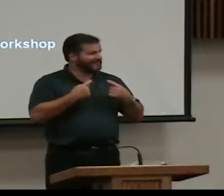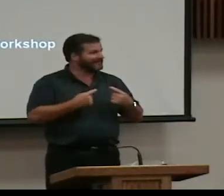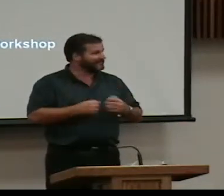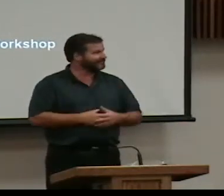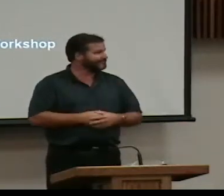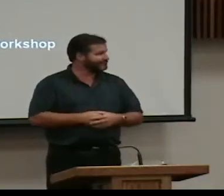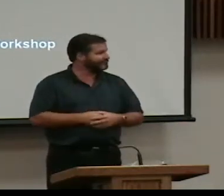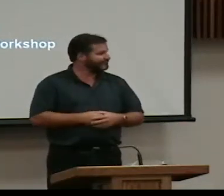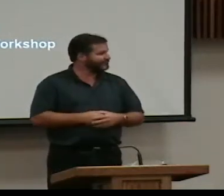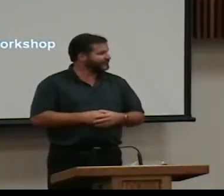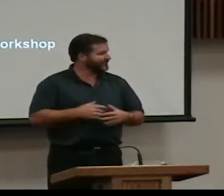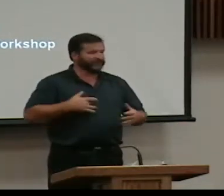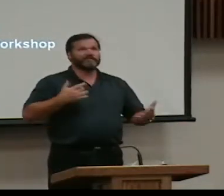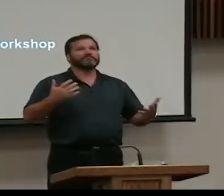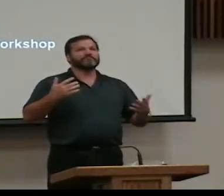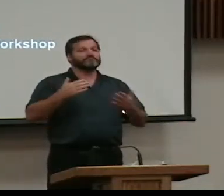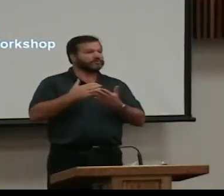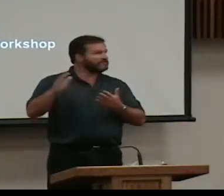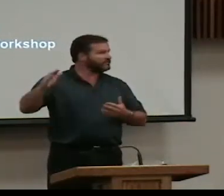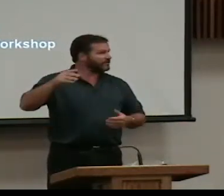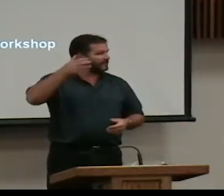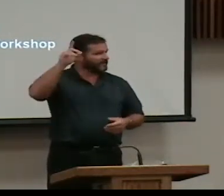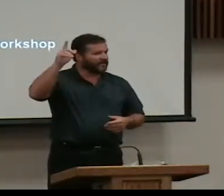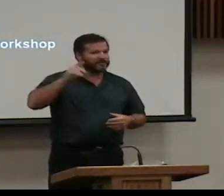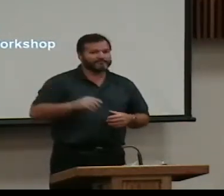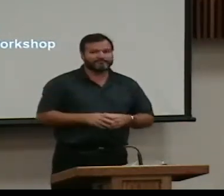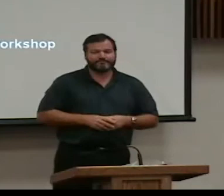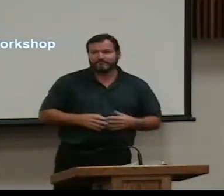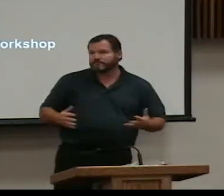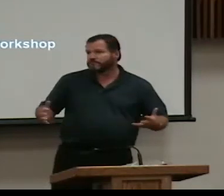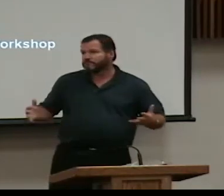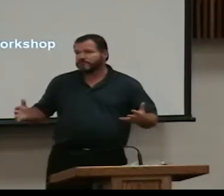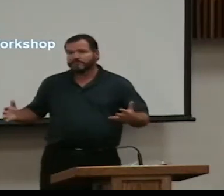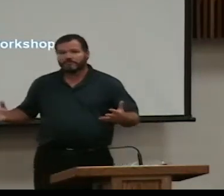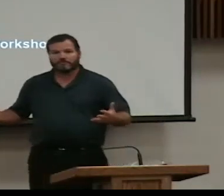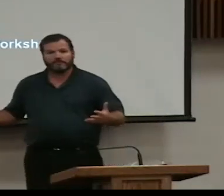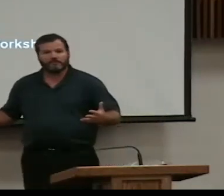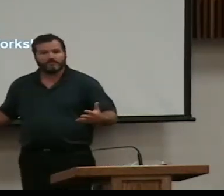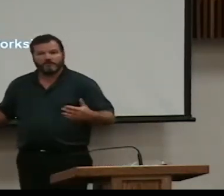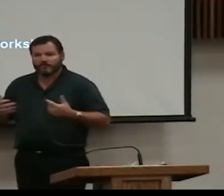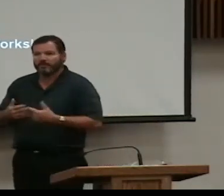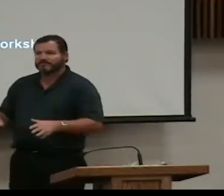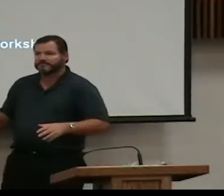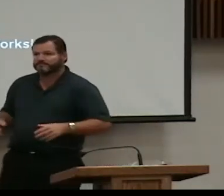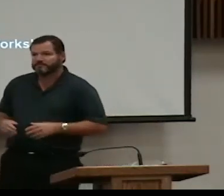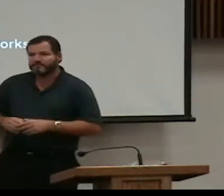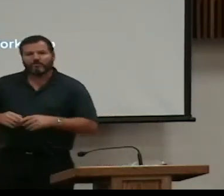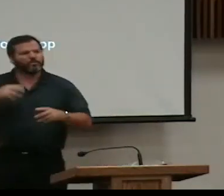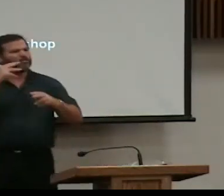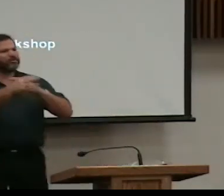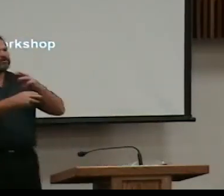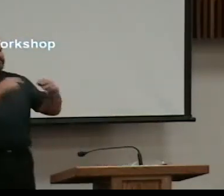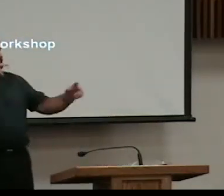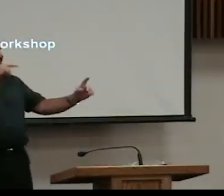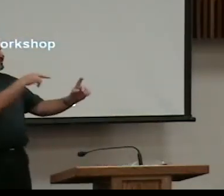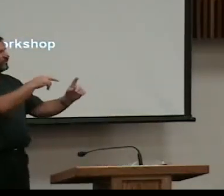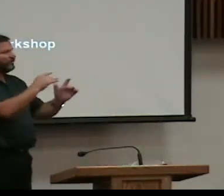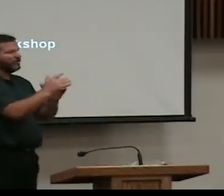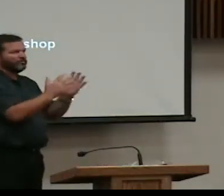our sin, we feel, oh, left by God, lost. The worldview